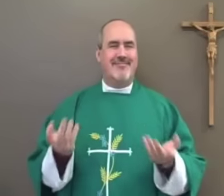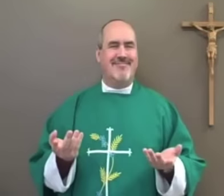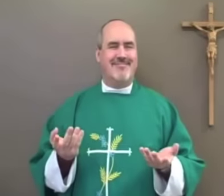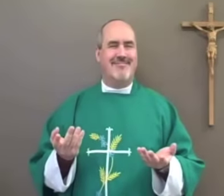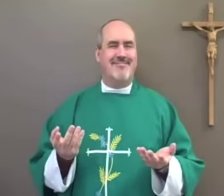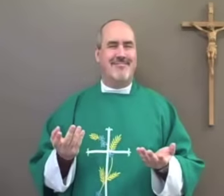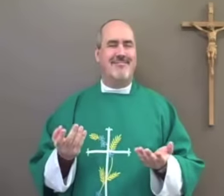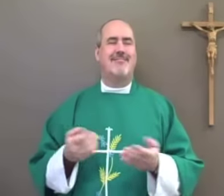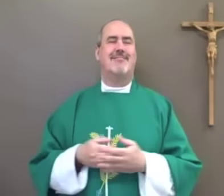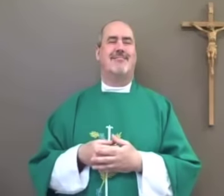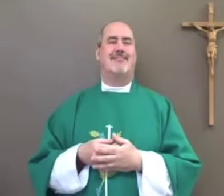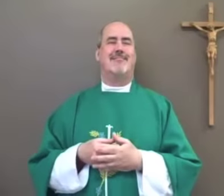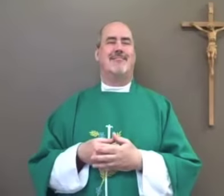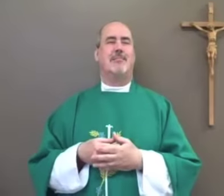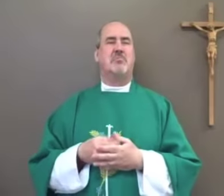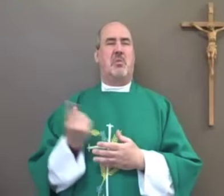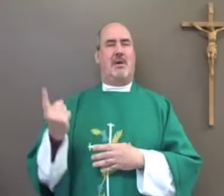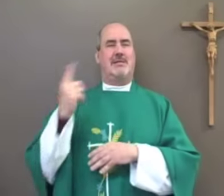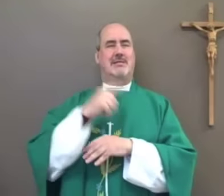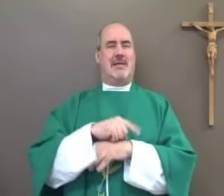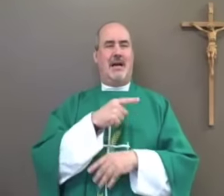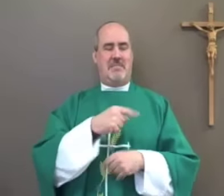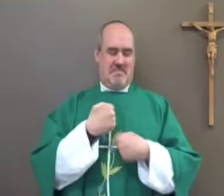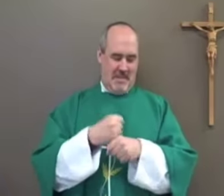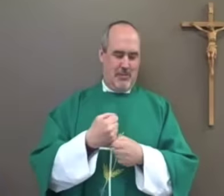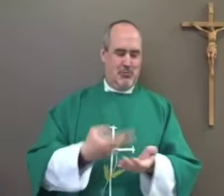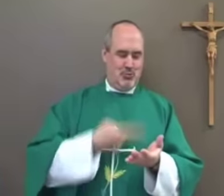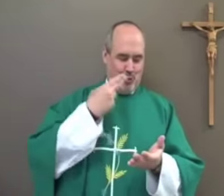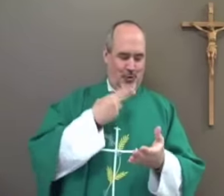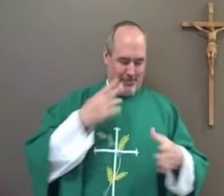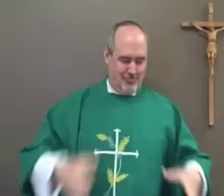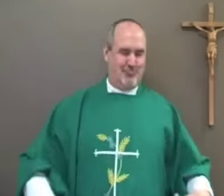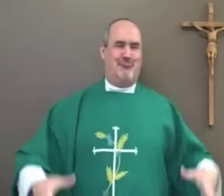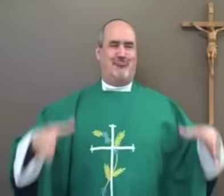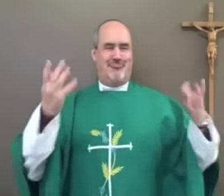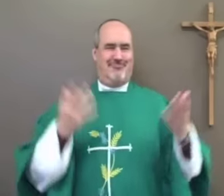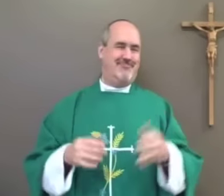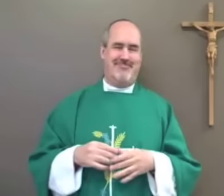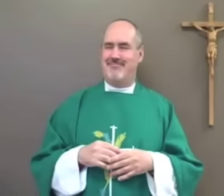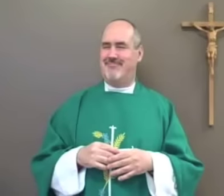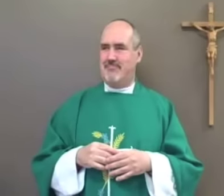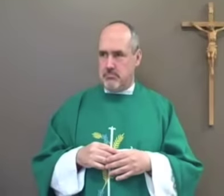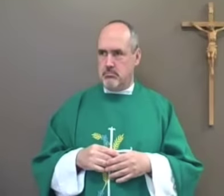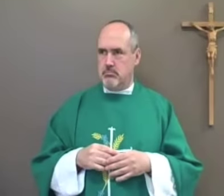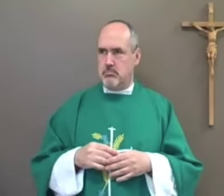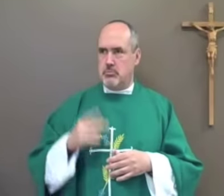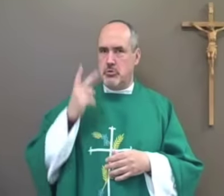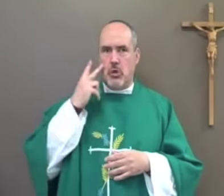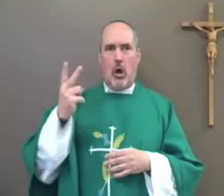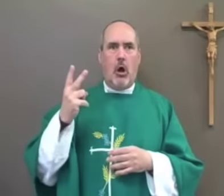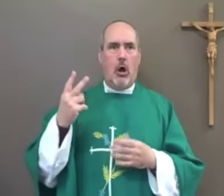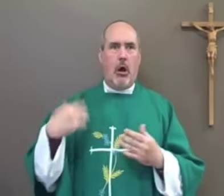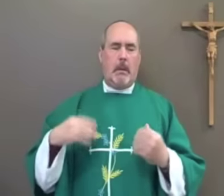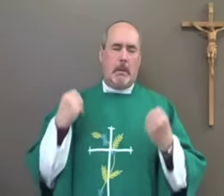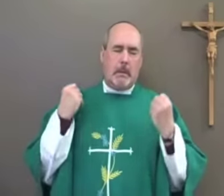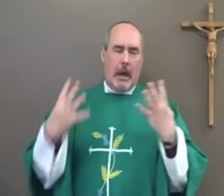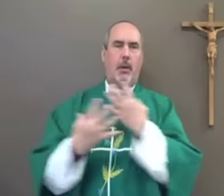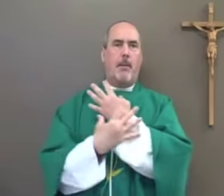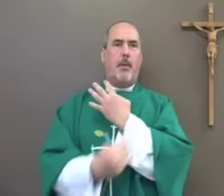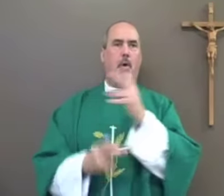kitchen fed the poor and needy. The saint was making soup, and he looked out and saw